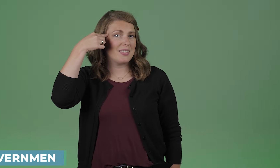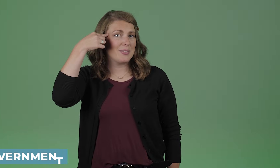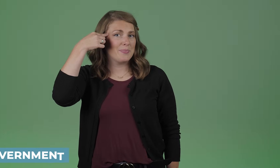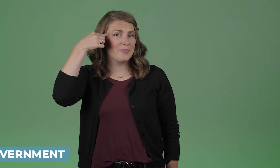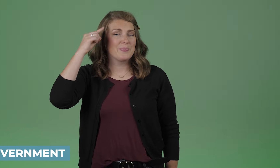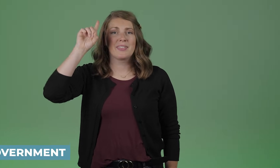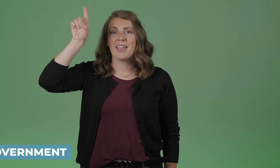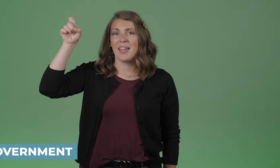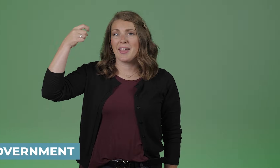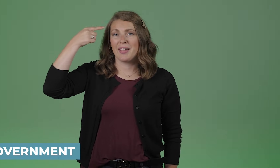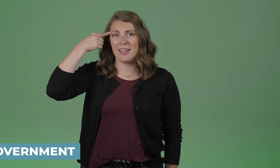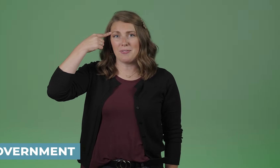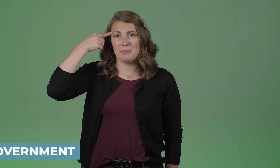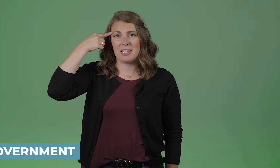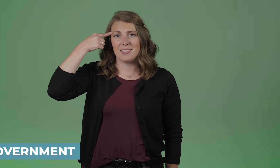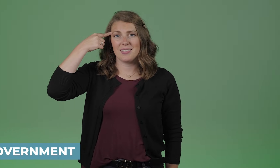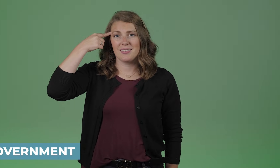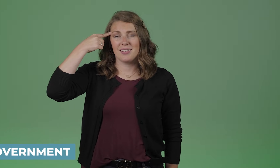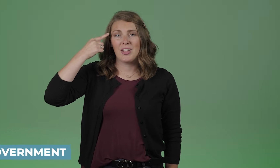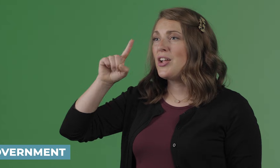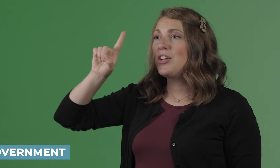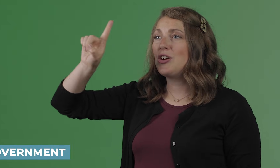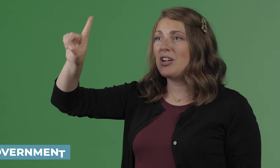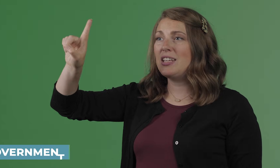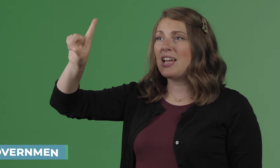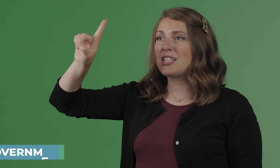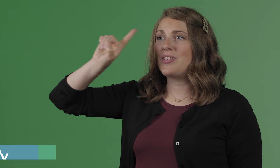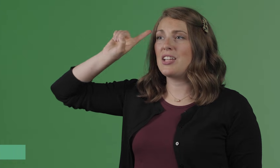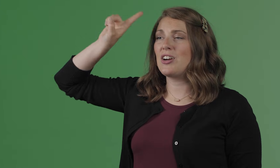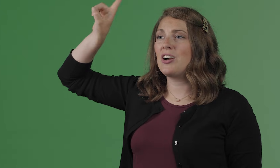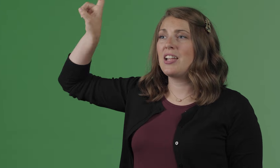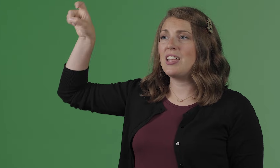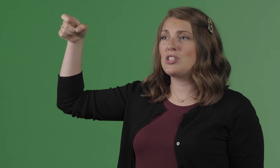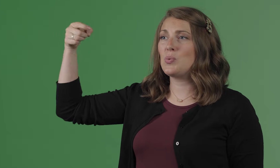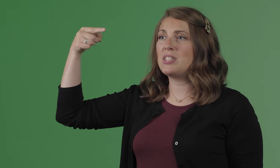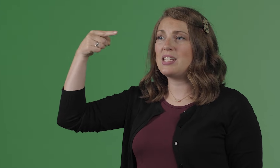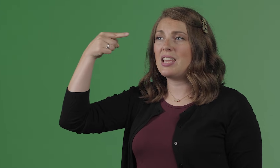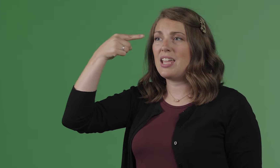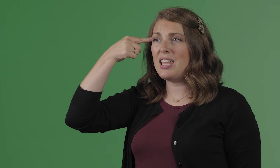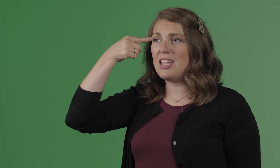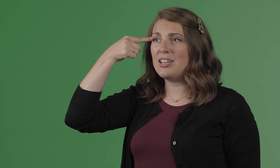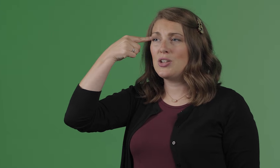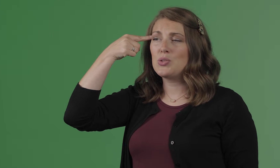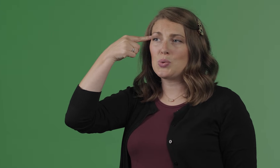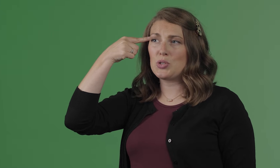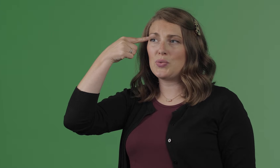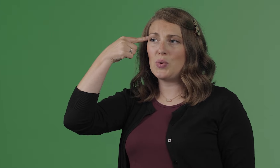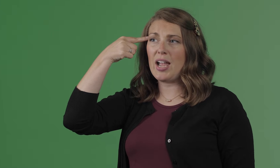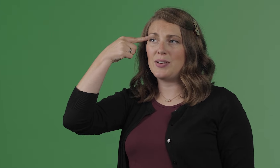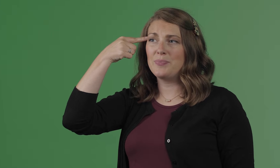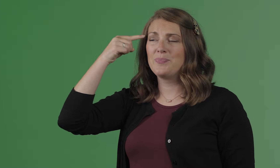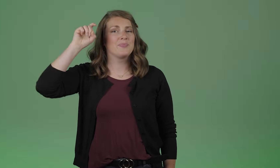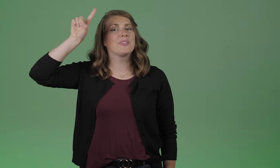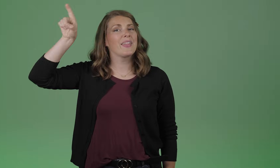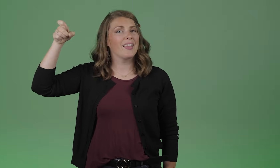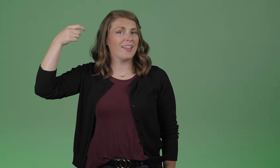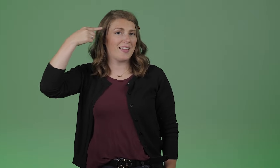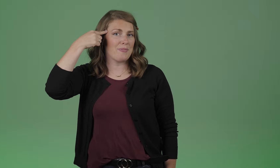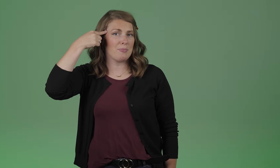Government. Government. Your index finger is twisting in towards your forehead.